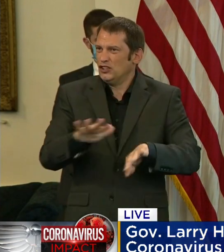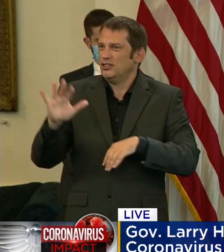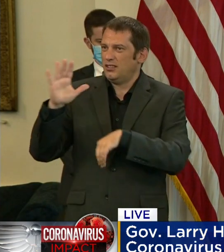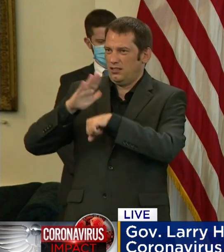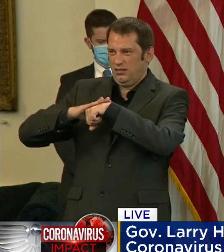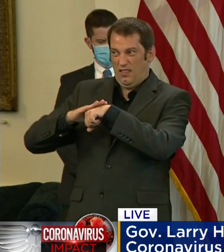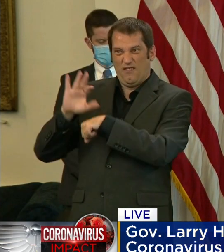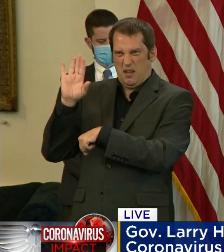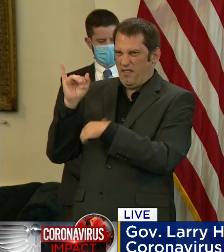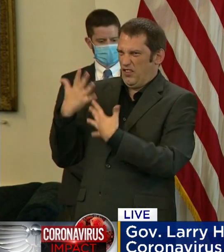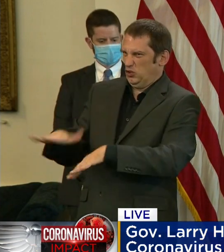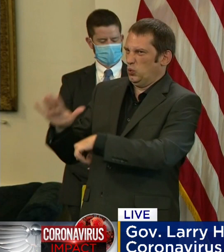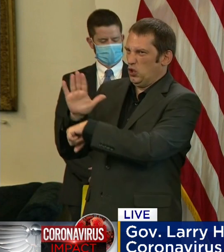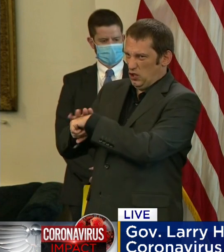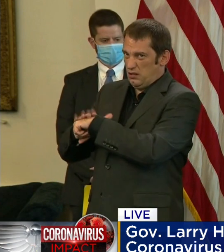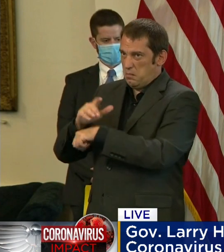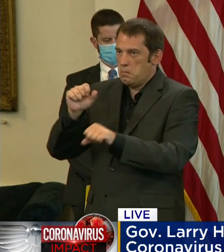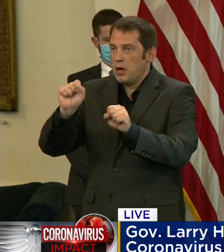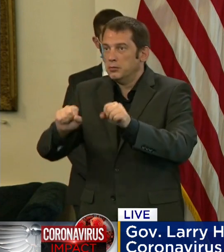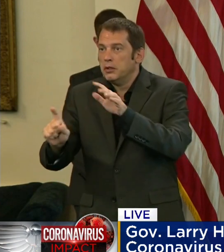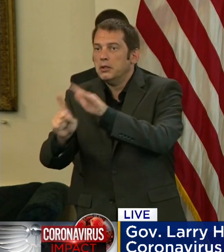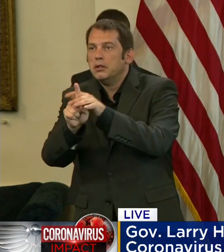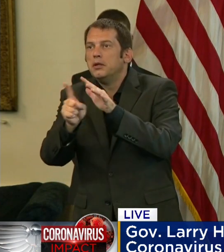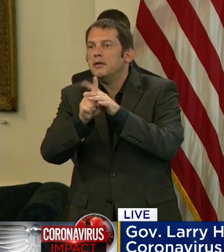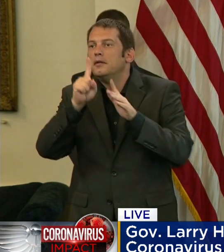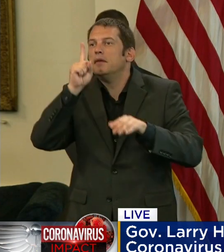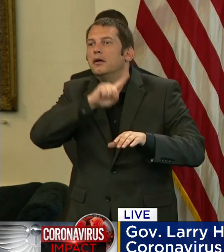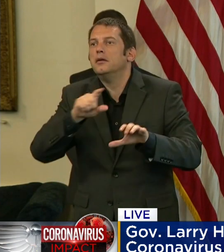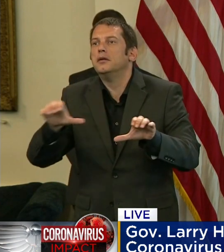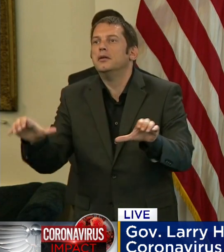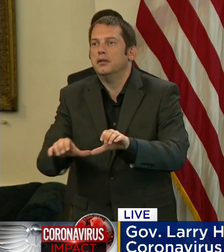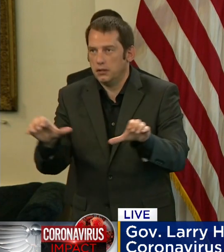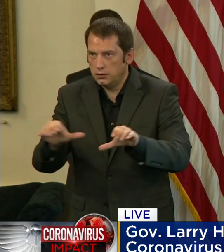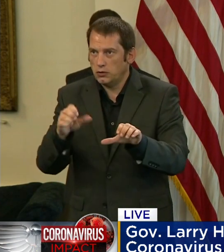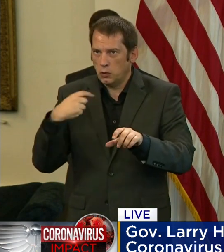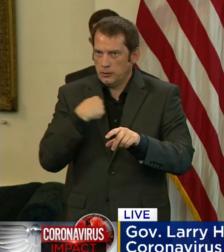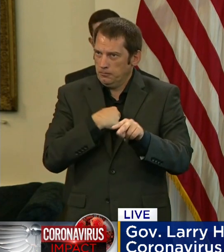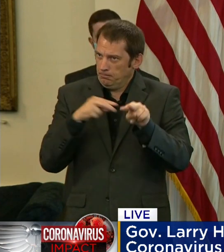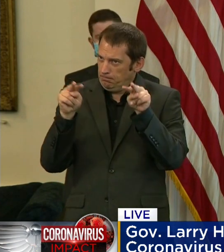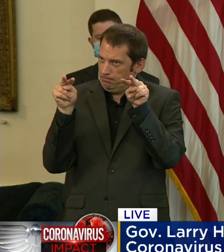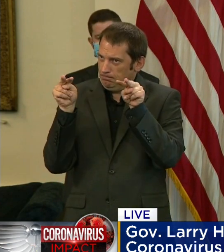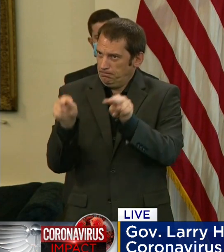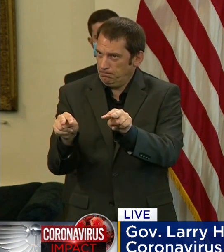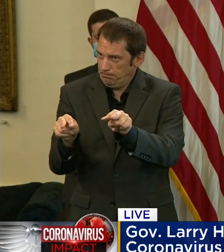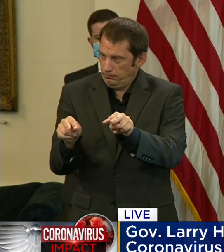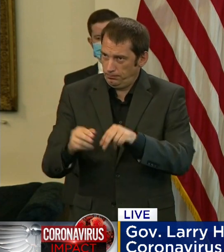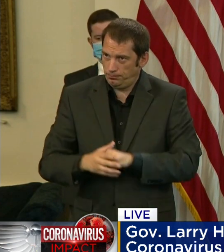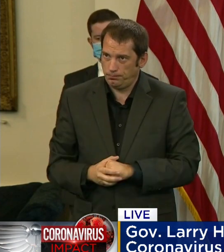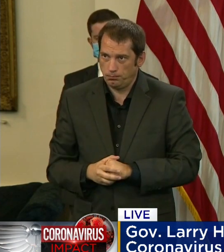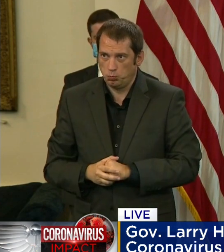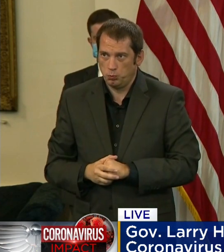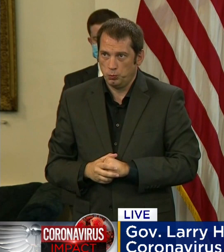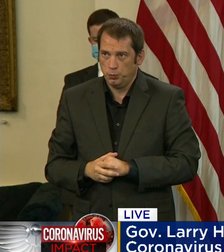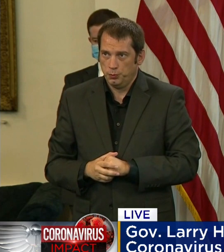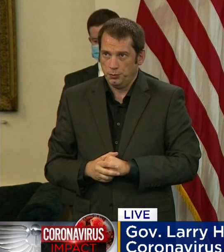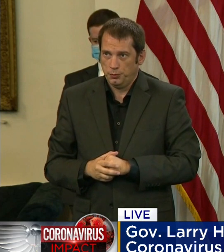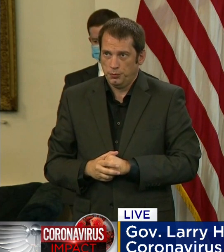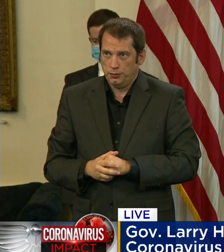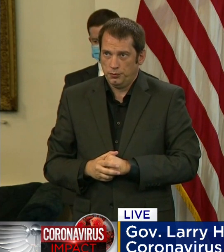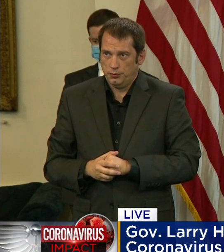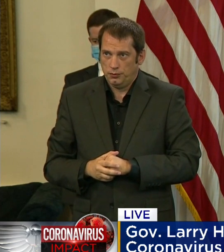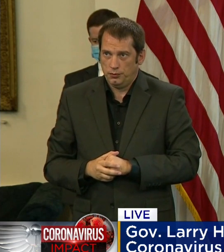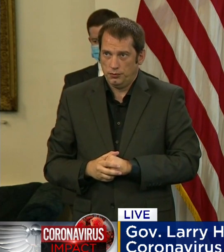employees remained vigilant. And when our Division of Unemployment Insurance recently detected an unusual increase in out-of-state